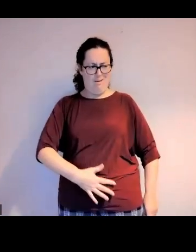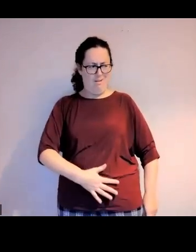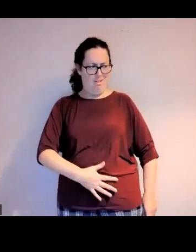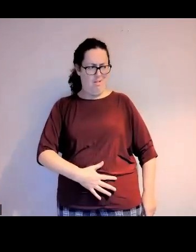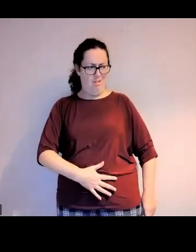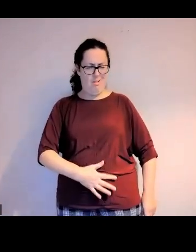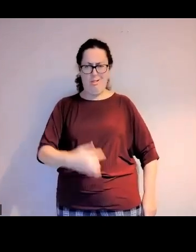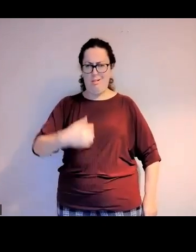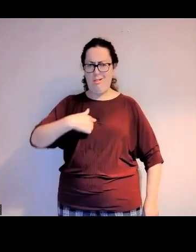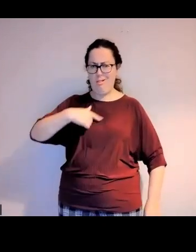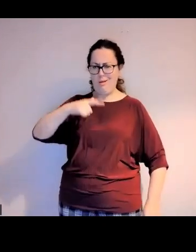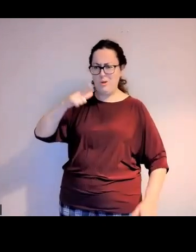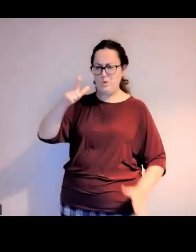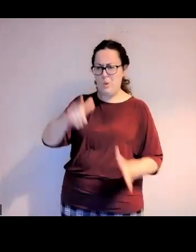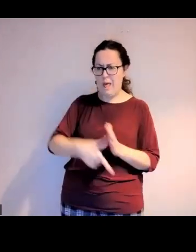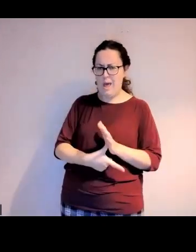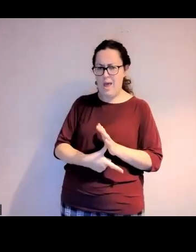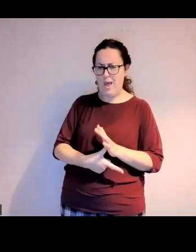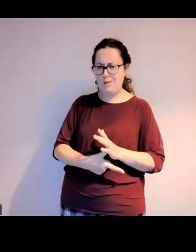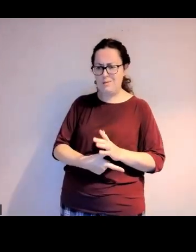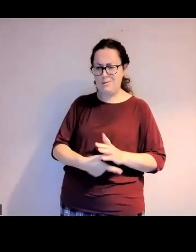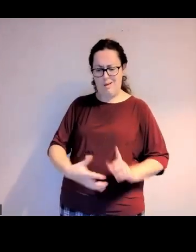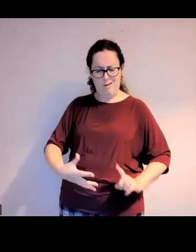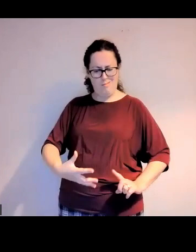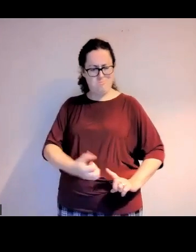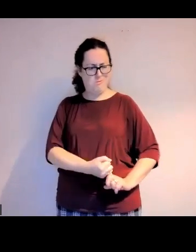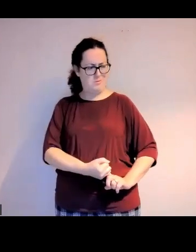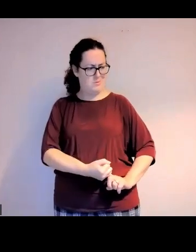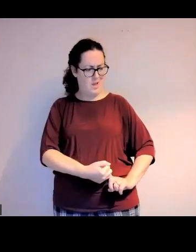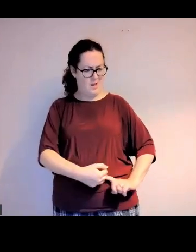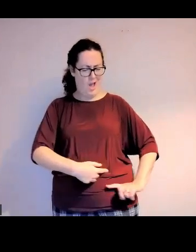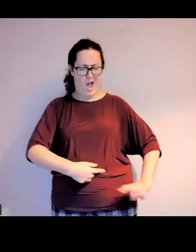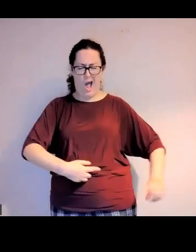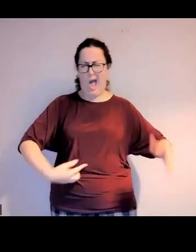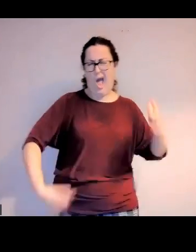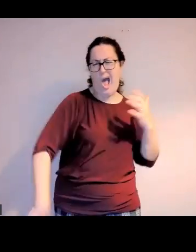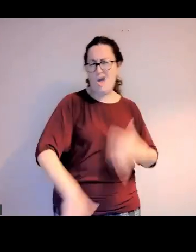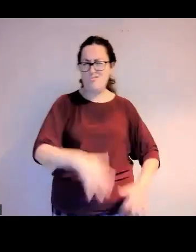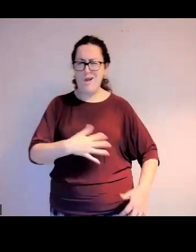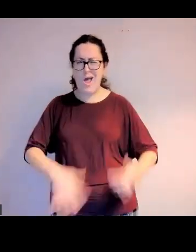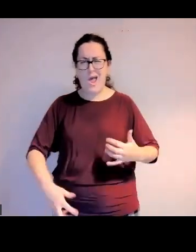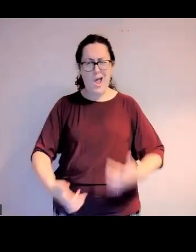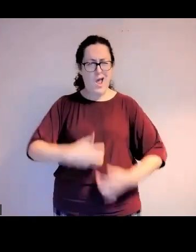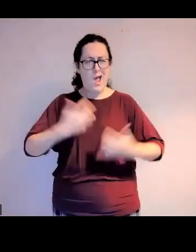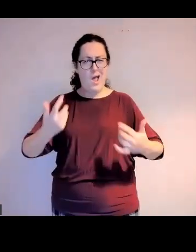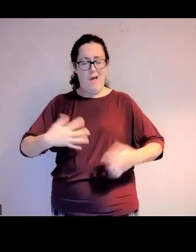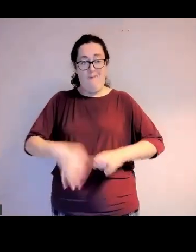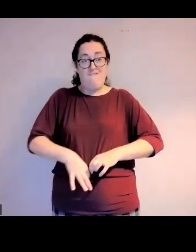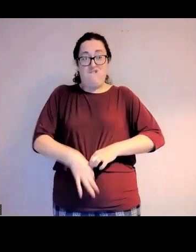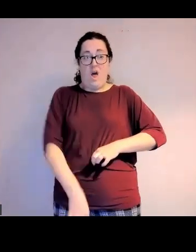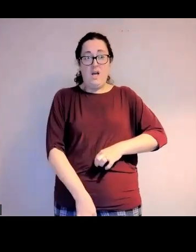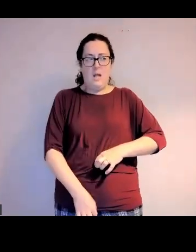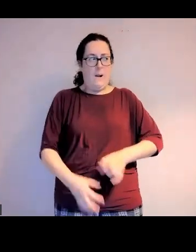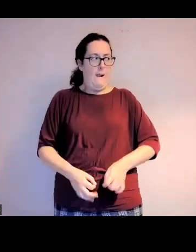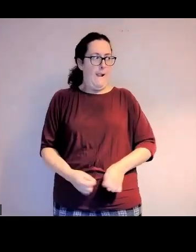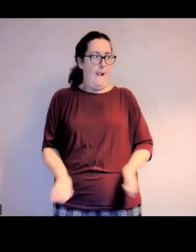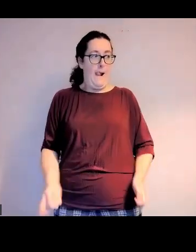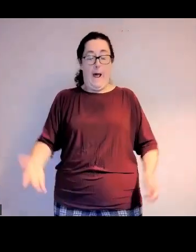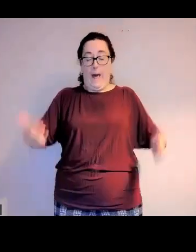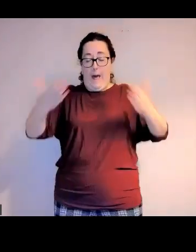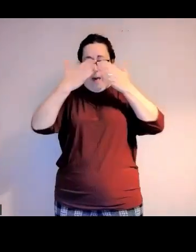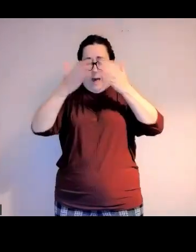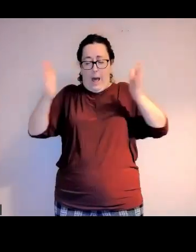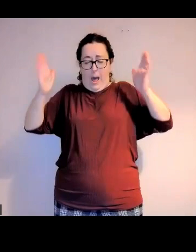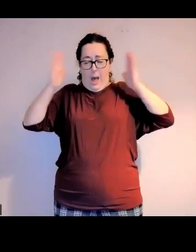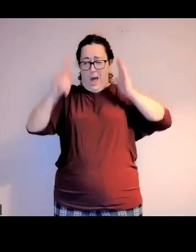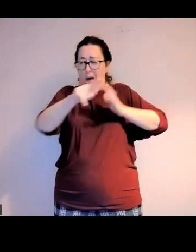late? My prostate is irate. Flash down, here I go, cover my eyes and ears